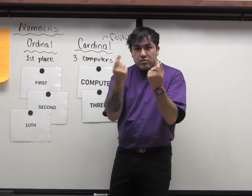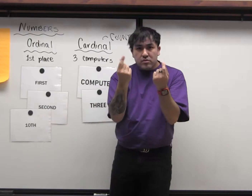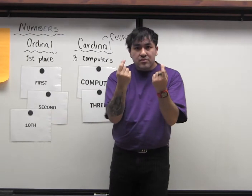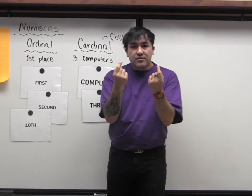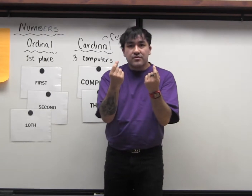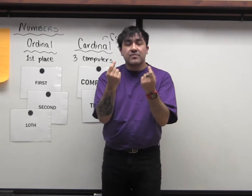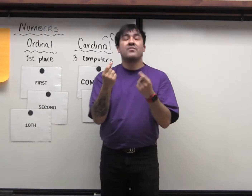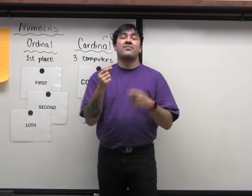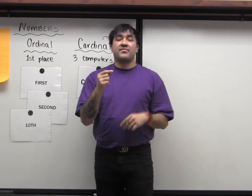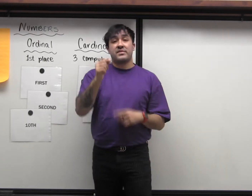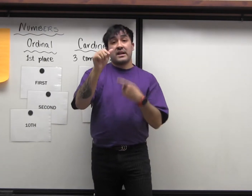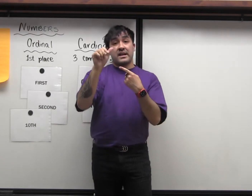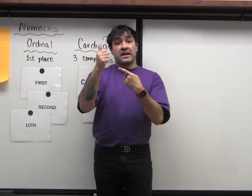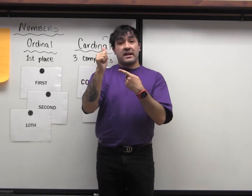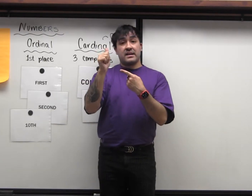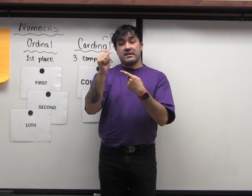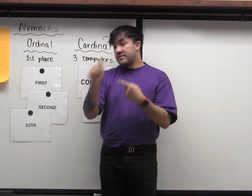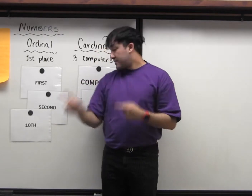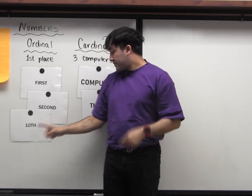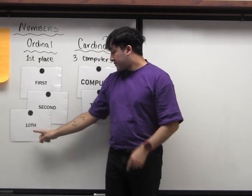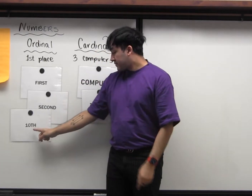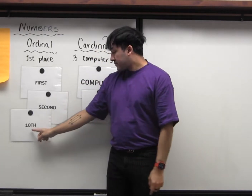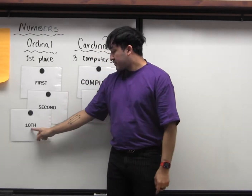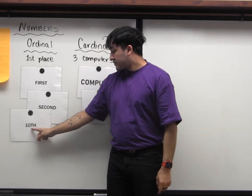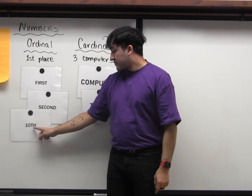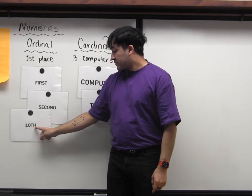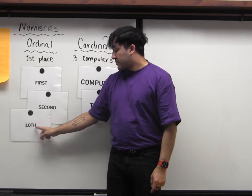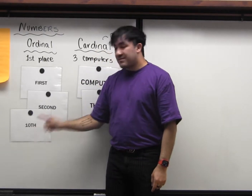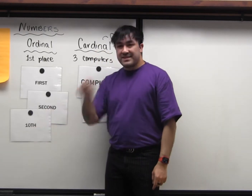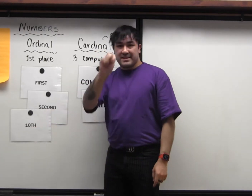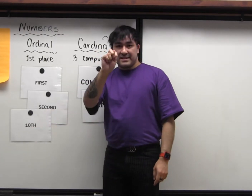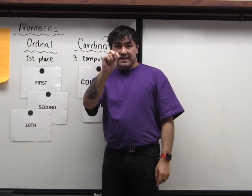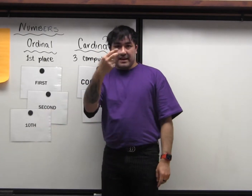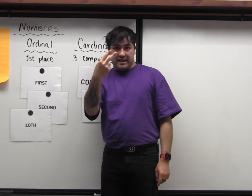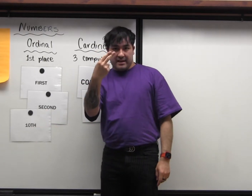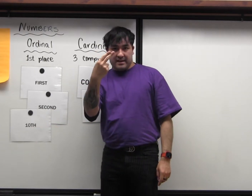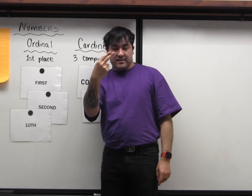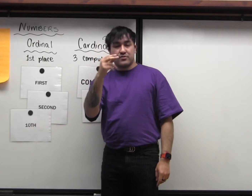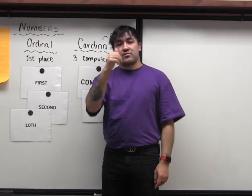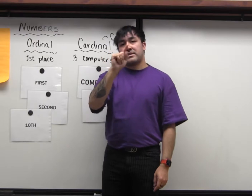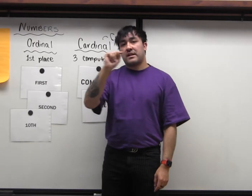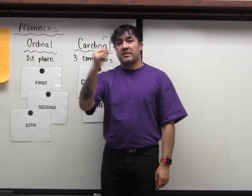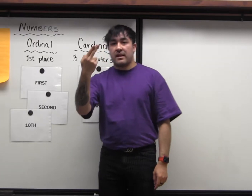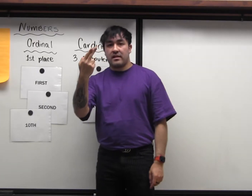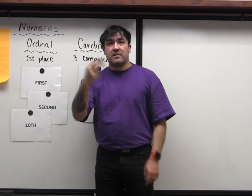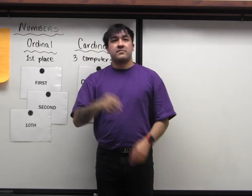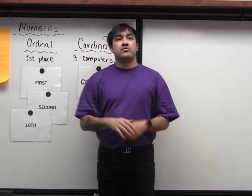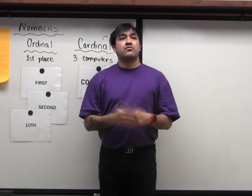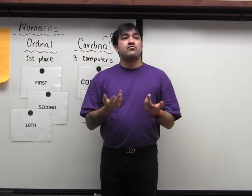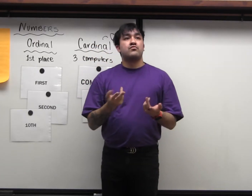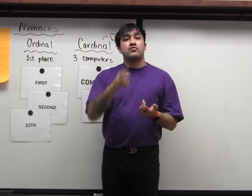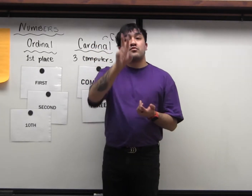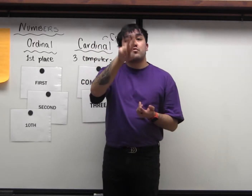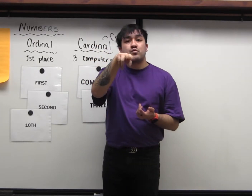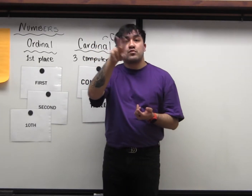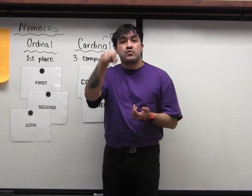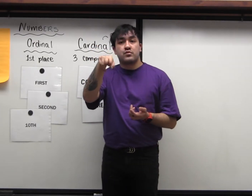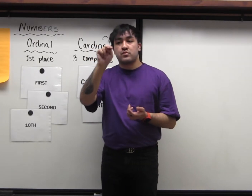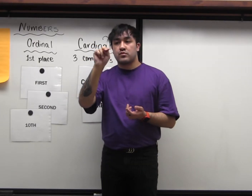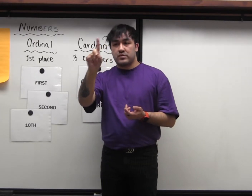when we get to 10 and above, so 10th and above, we will sign the 10 and then fingerspell the TH.